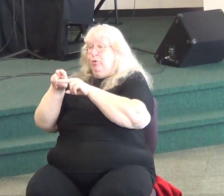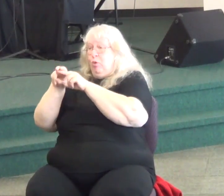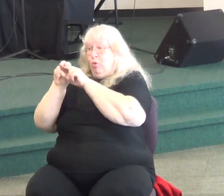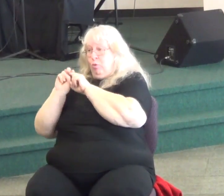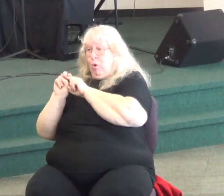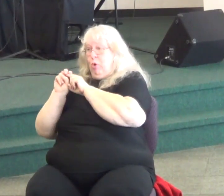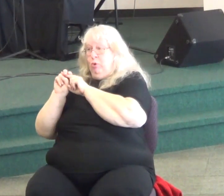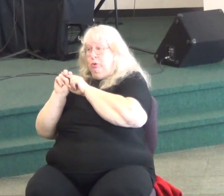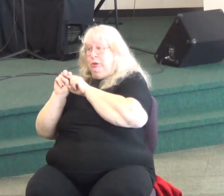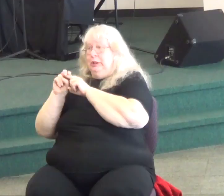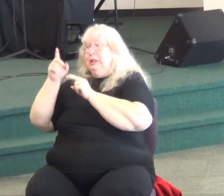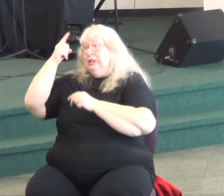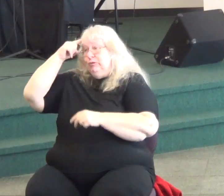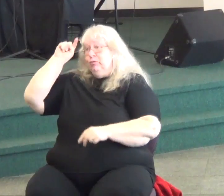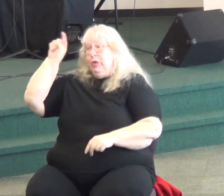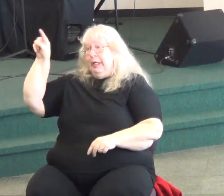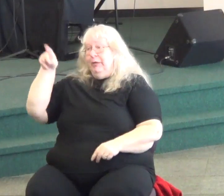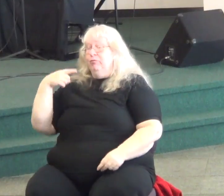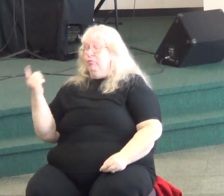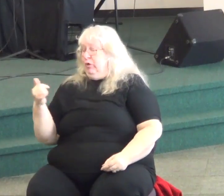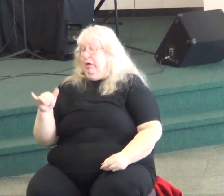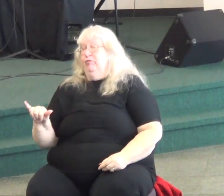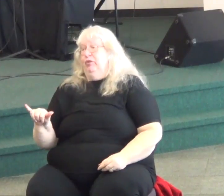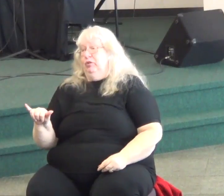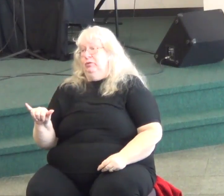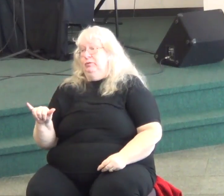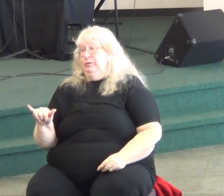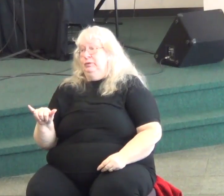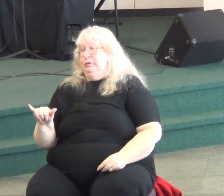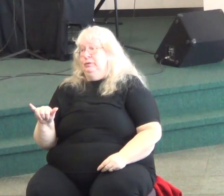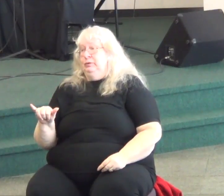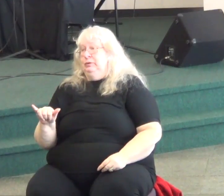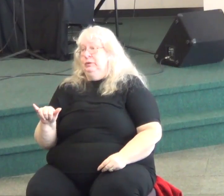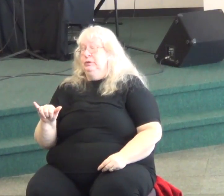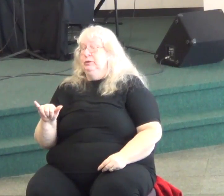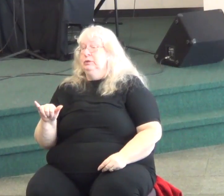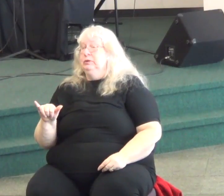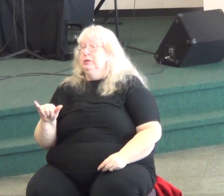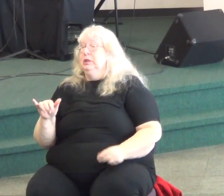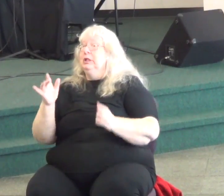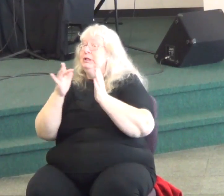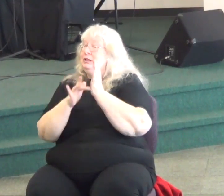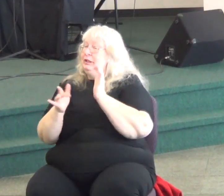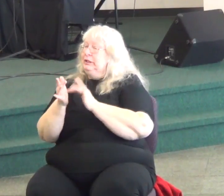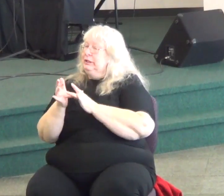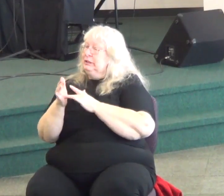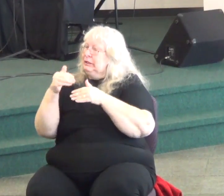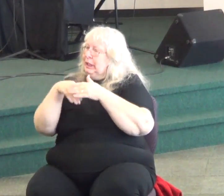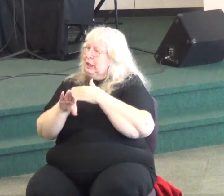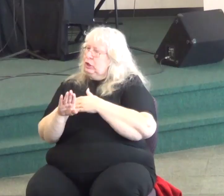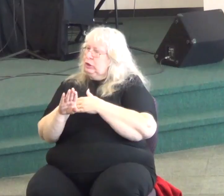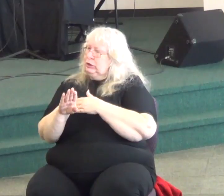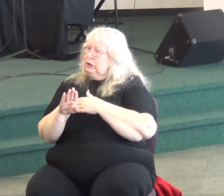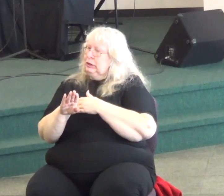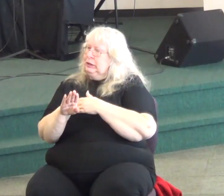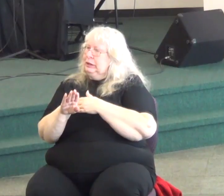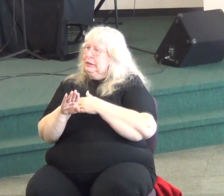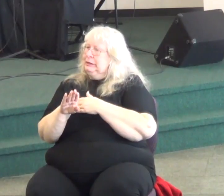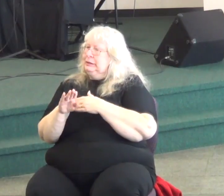he's given him the throne. Jesus rides into town to take his authority and to give you and me